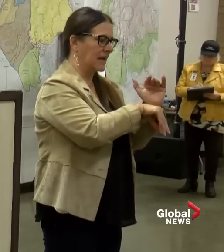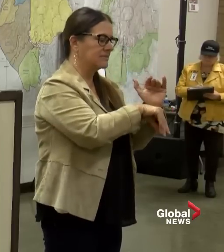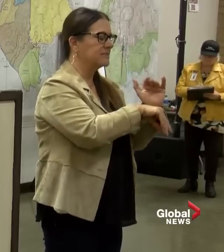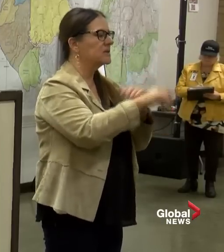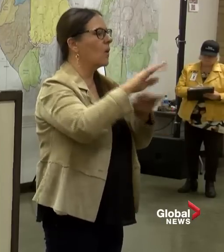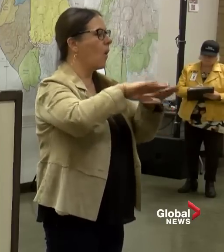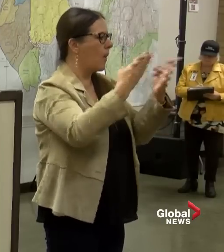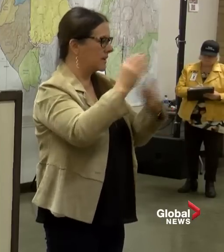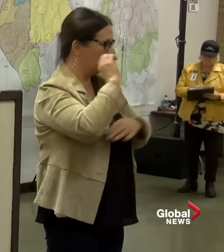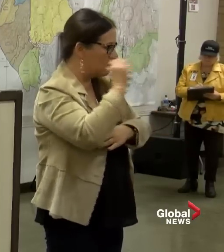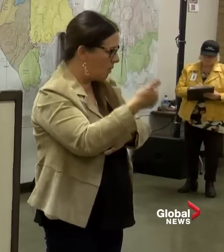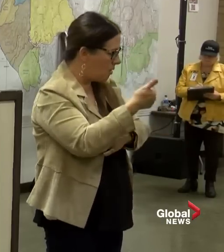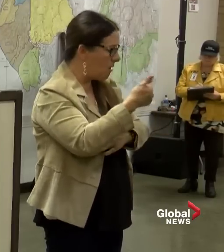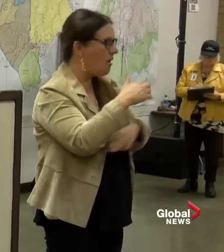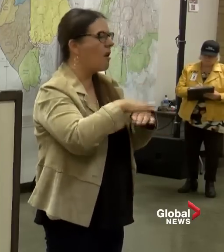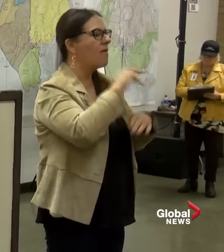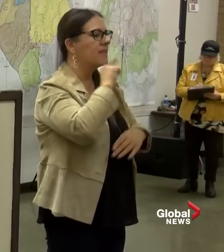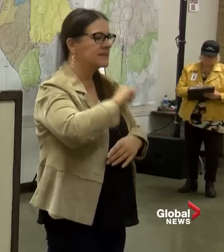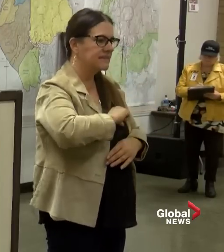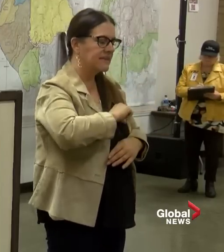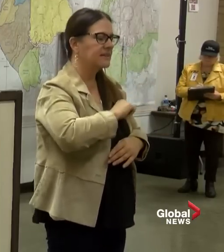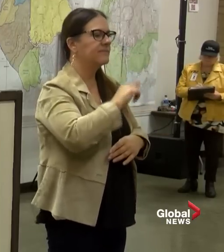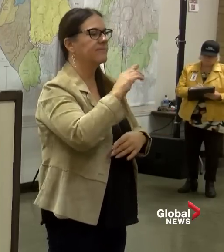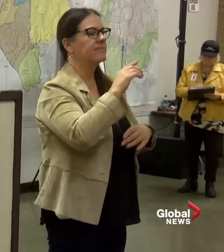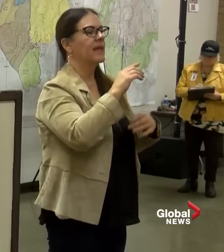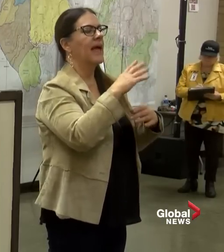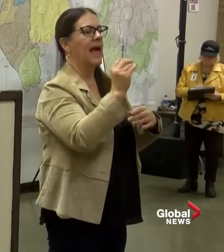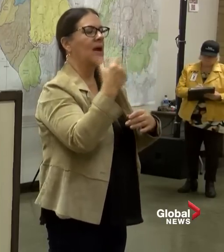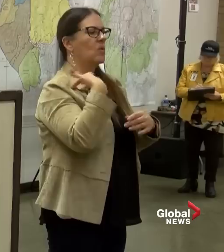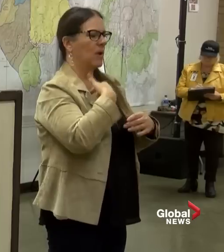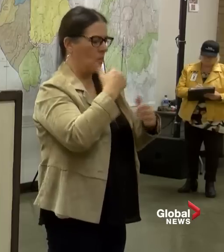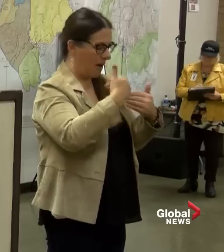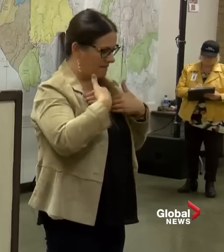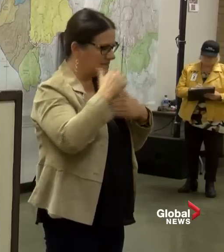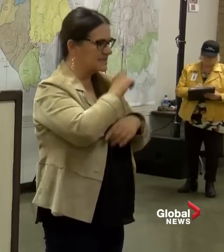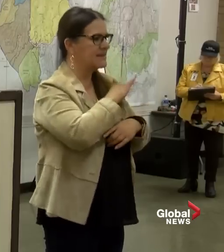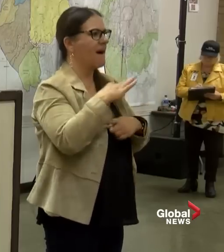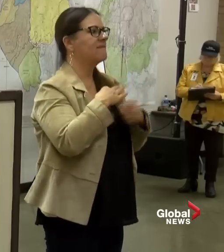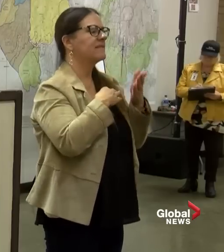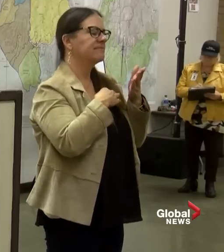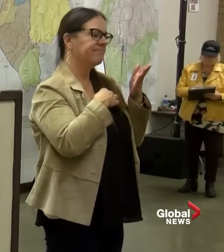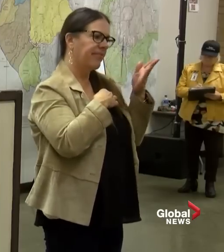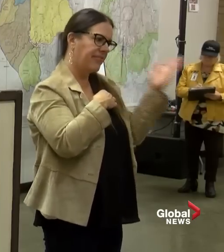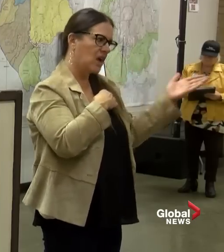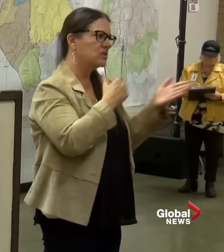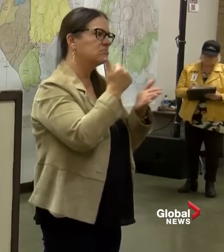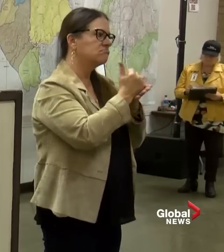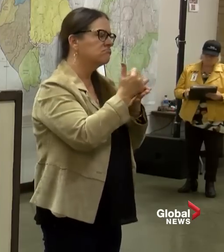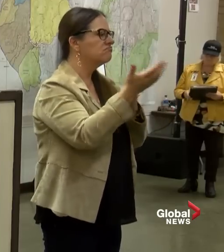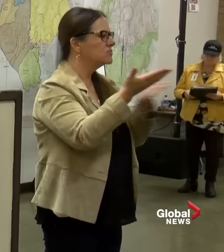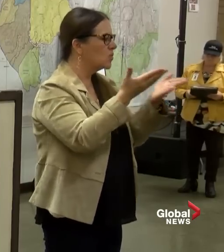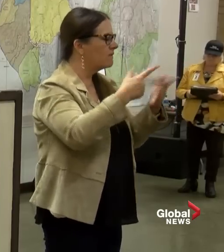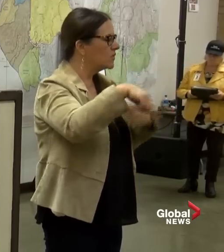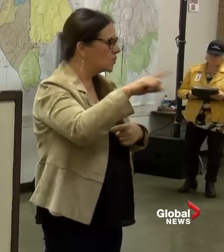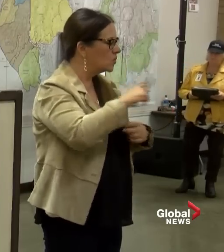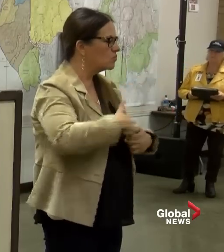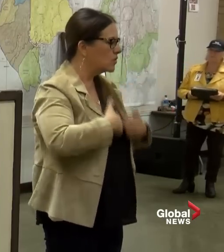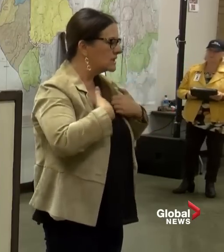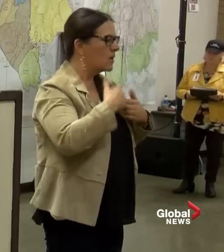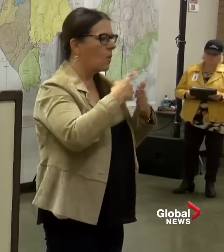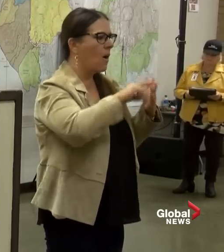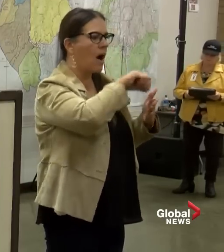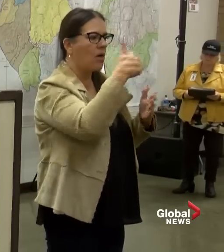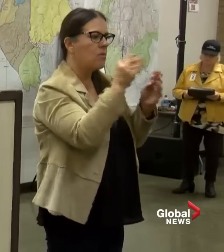on Thanksgiving, 9 to 7, and we have it fully staffed, ready to serve all the residents who need to come in to see additional